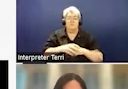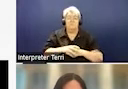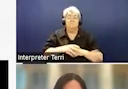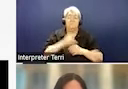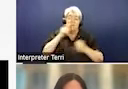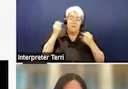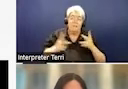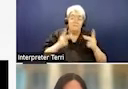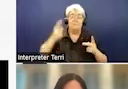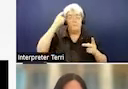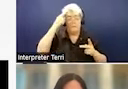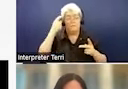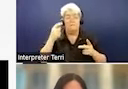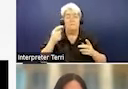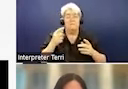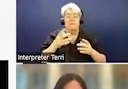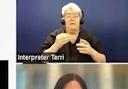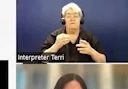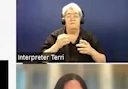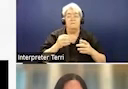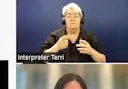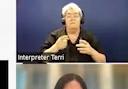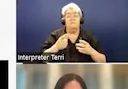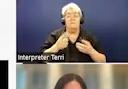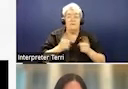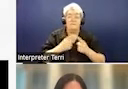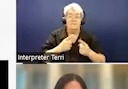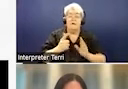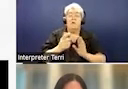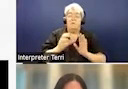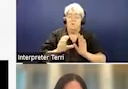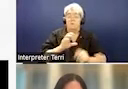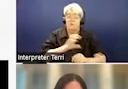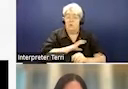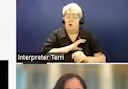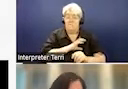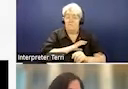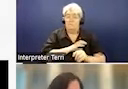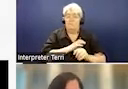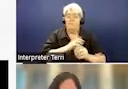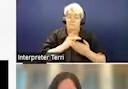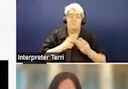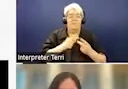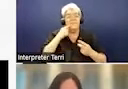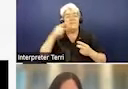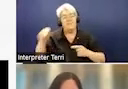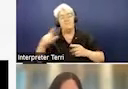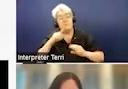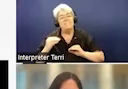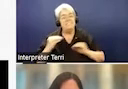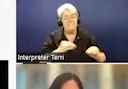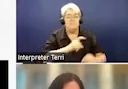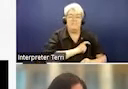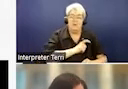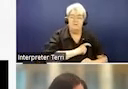think that in addition to it being a law enforcement program, that it's a training program for police officers. And